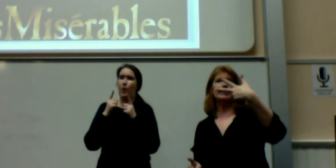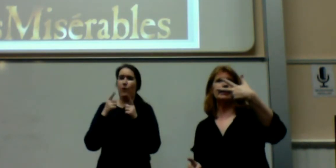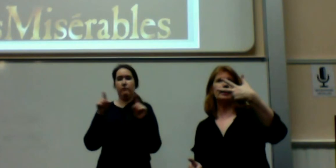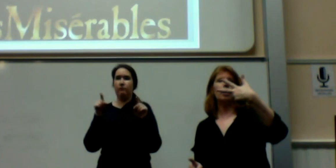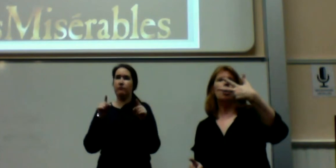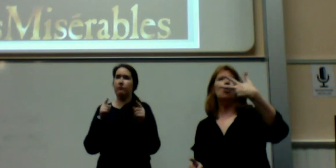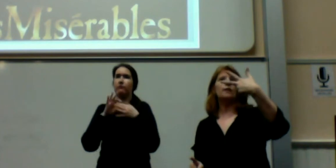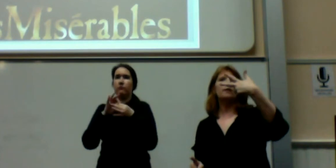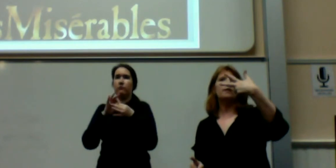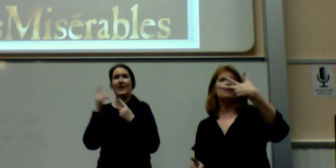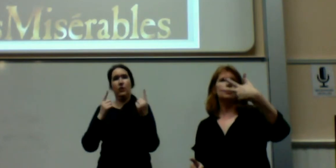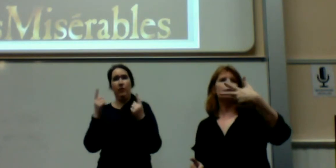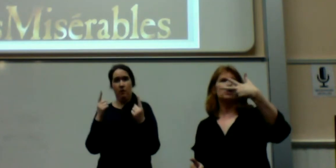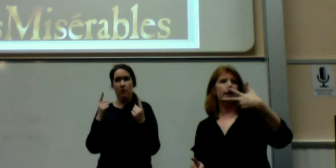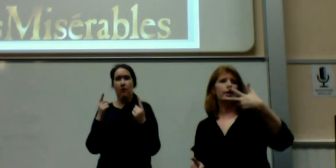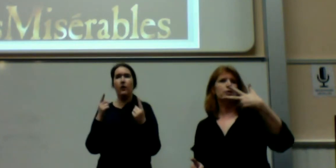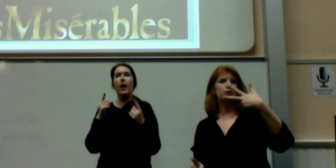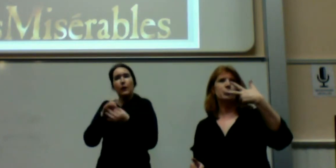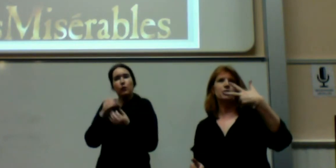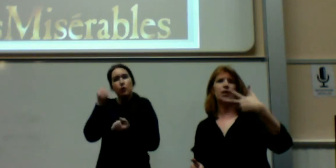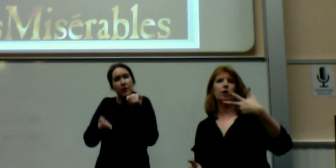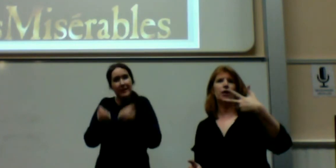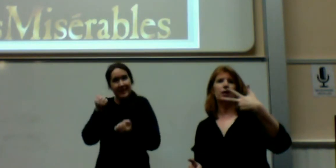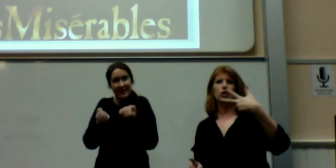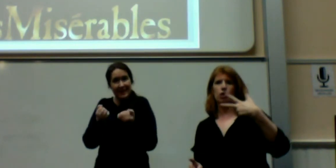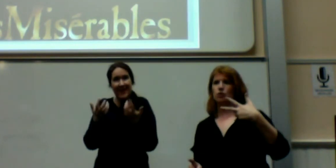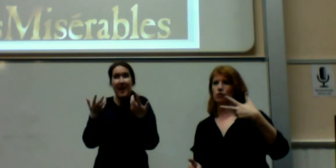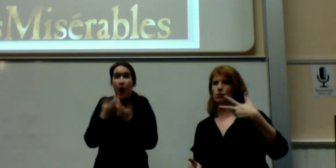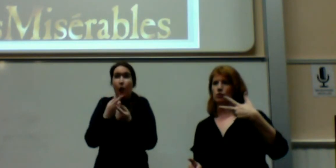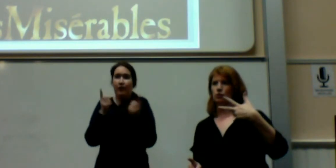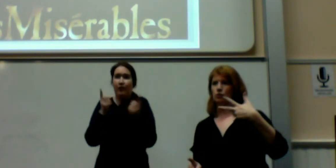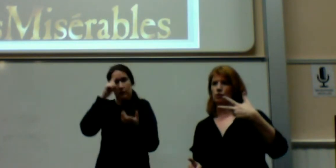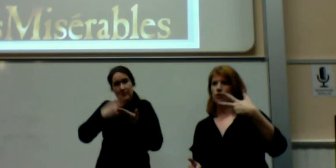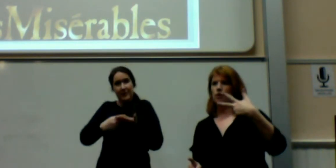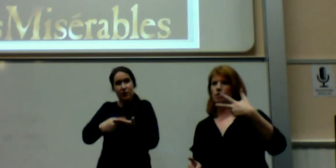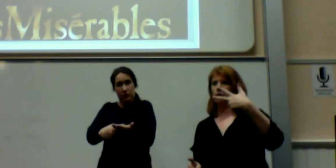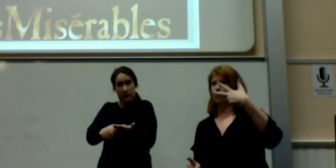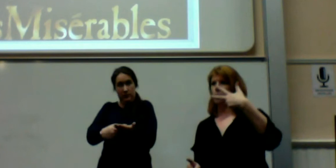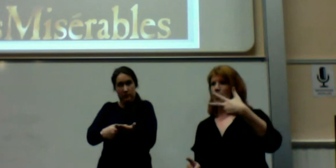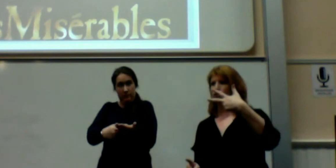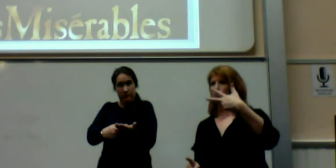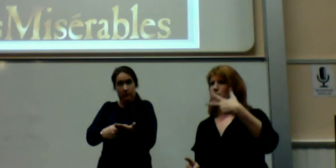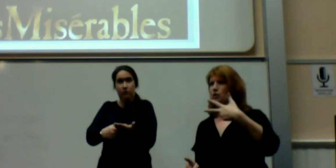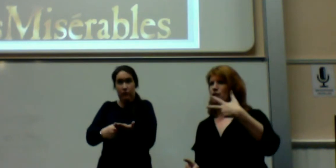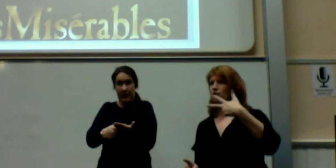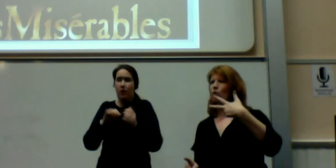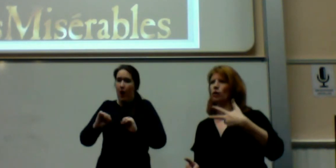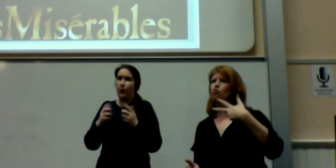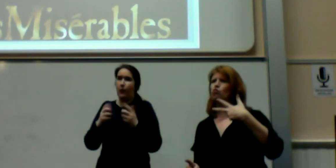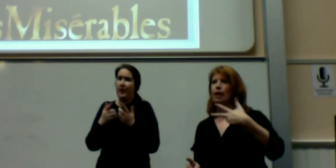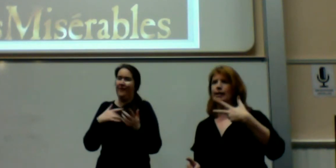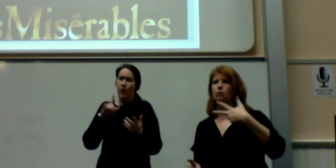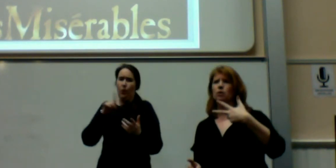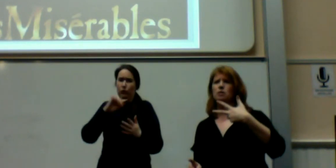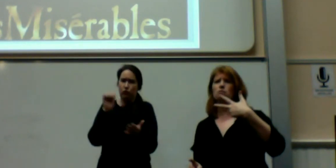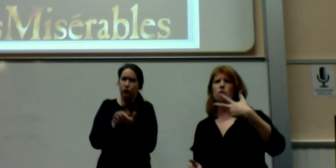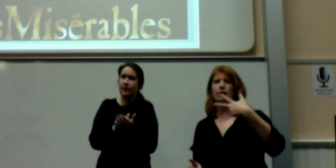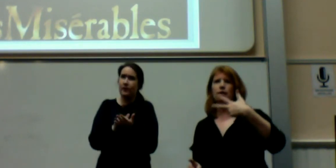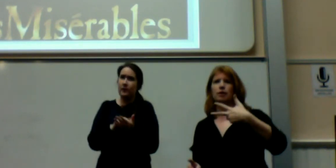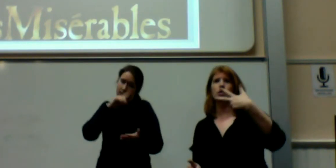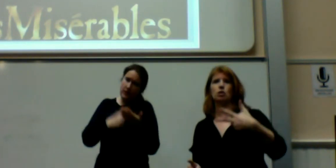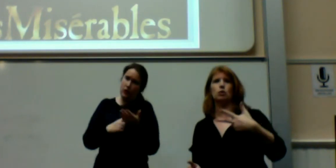interacting with these different ways of perceiving justice, these different ways of perceiving what's right, what is